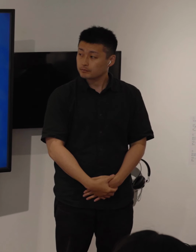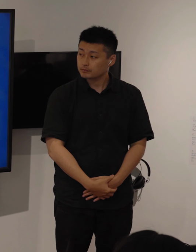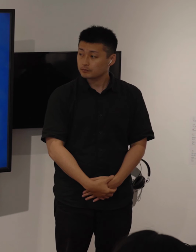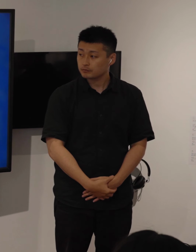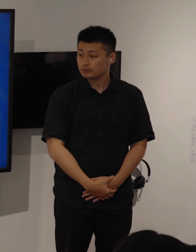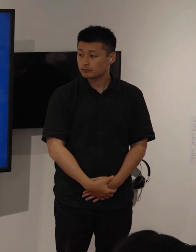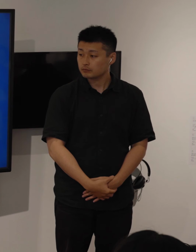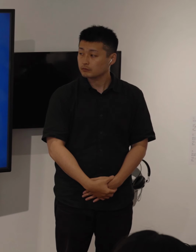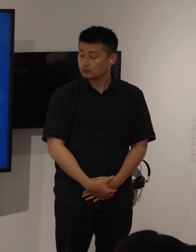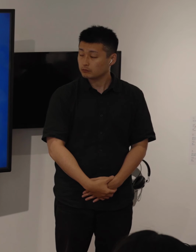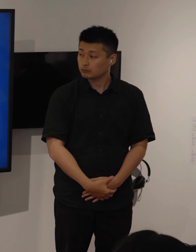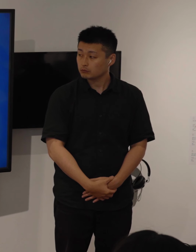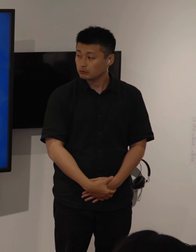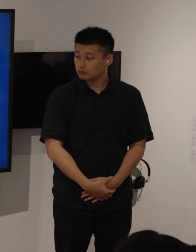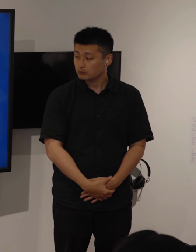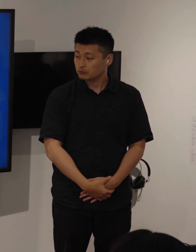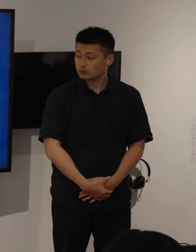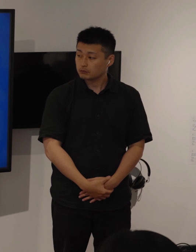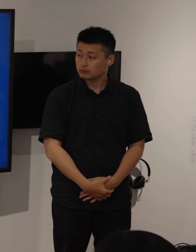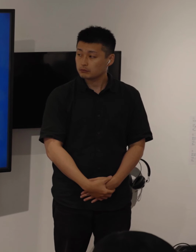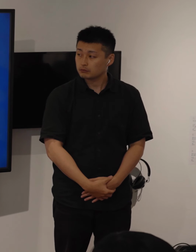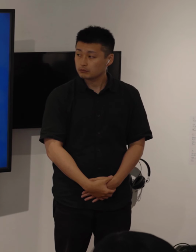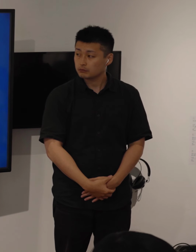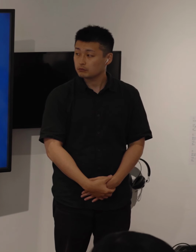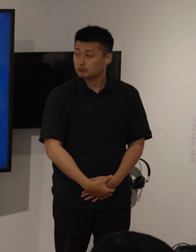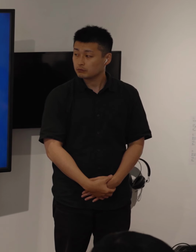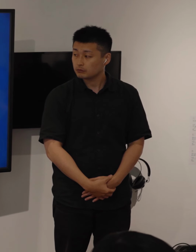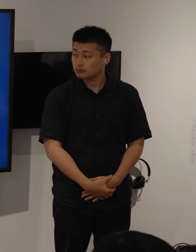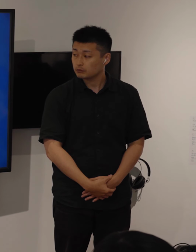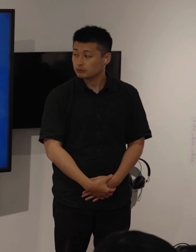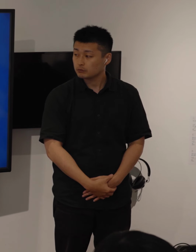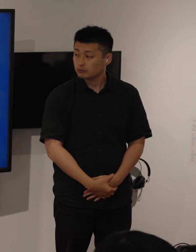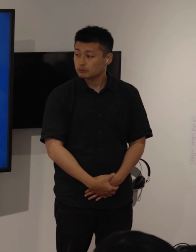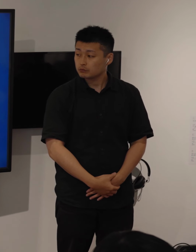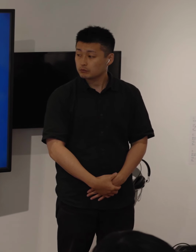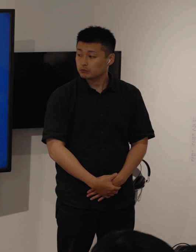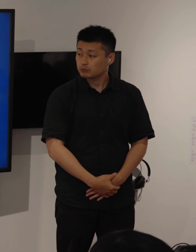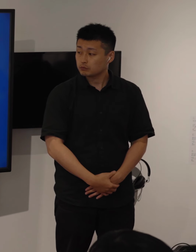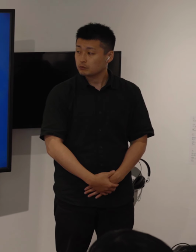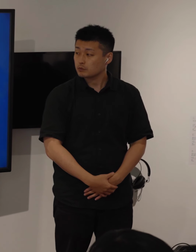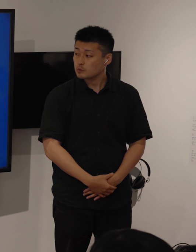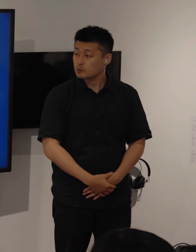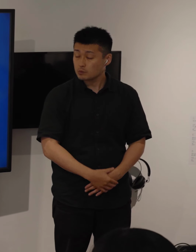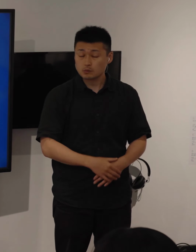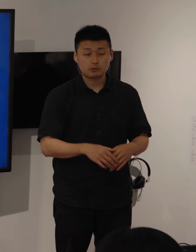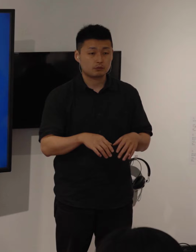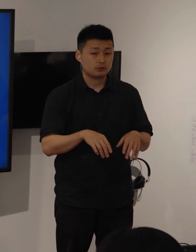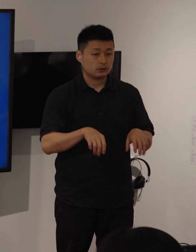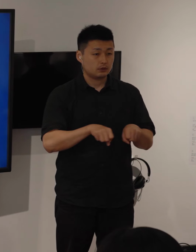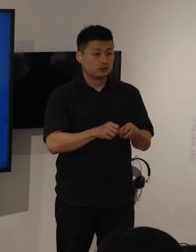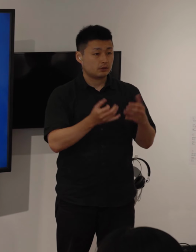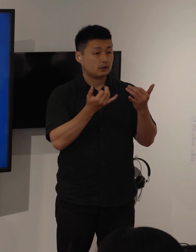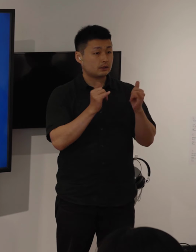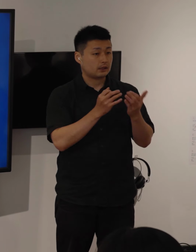is to show that, like in Japan, there's many studios that exist to support disabled artists. So this morning I went to visit